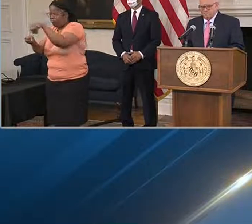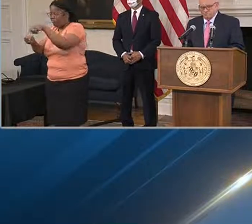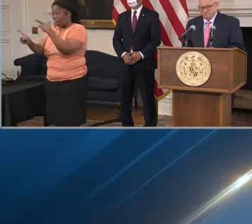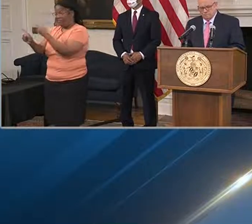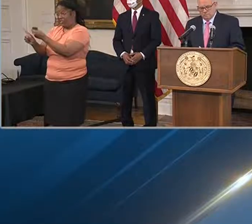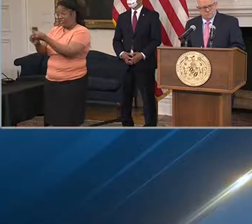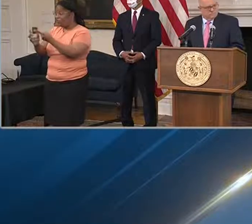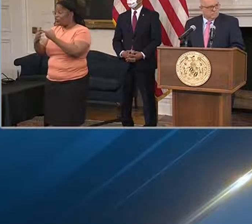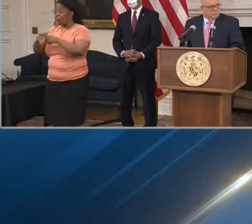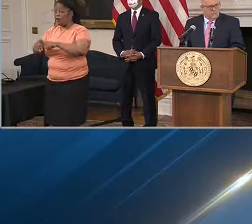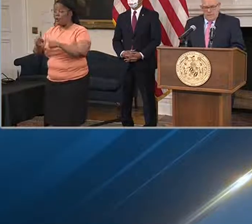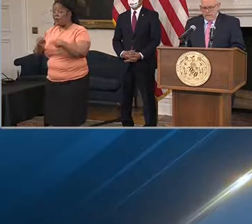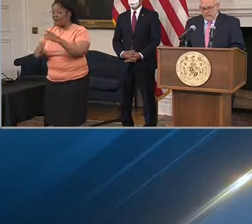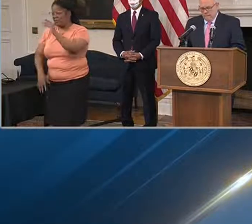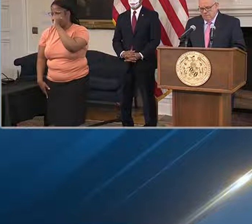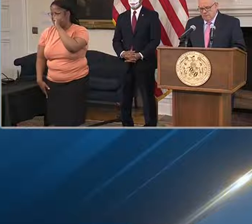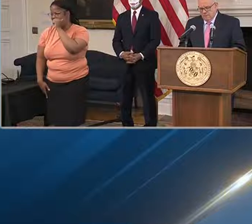morning.